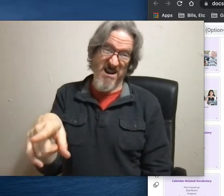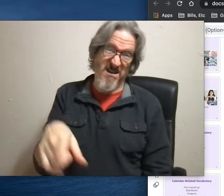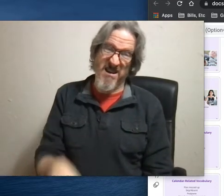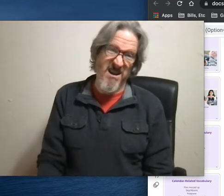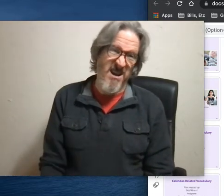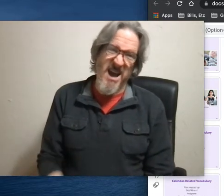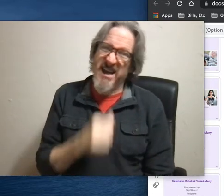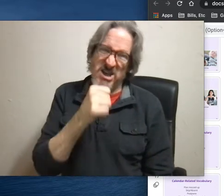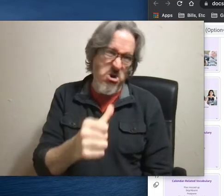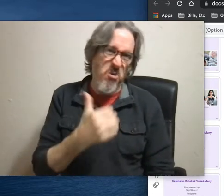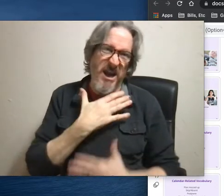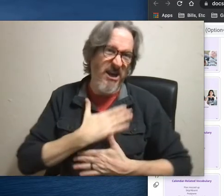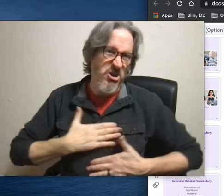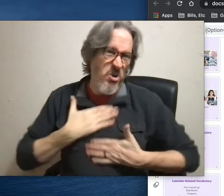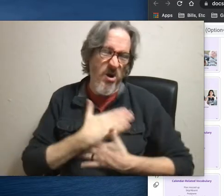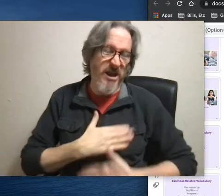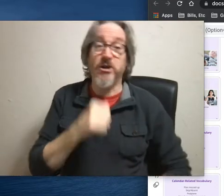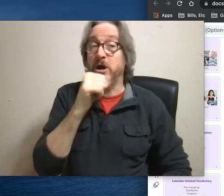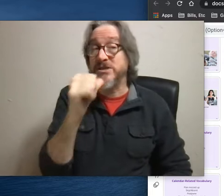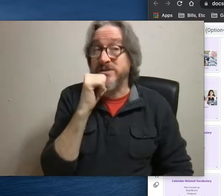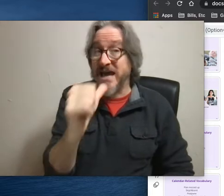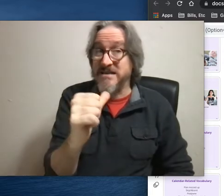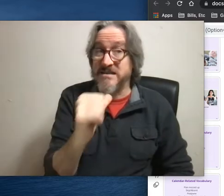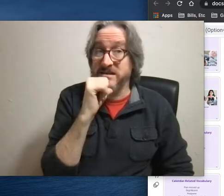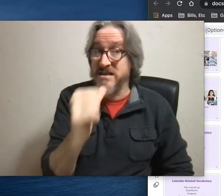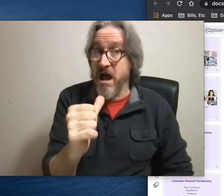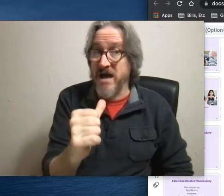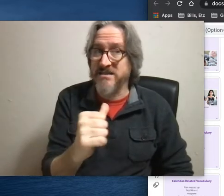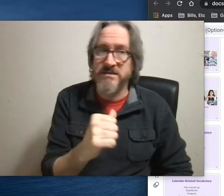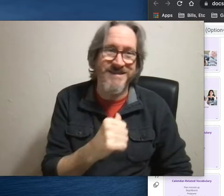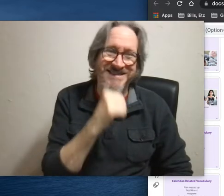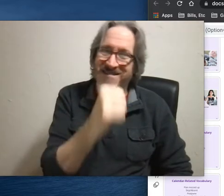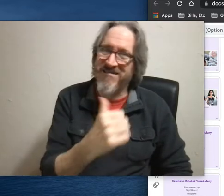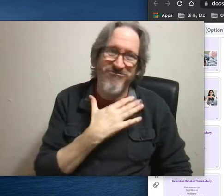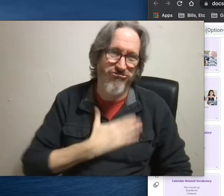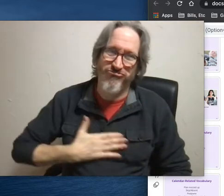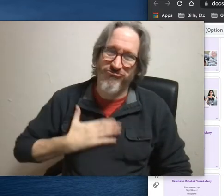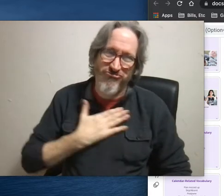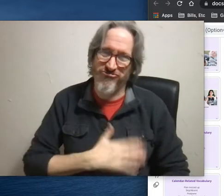that. I don't enjoy. And you can always use that not.